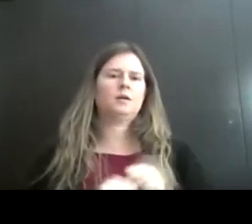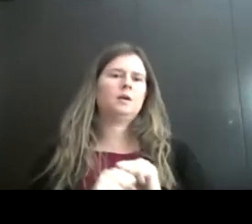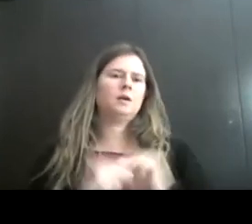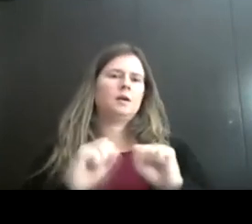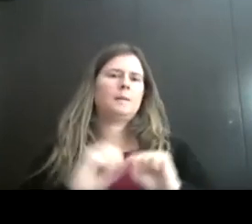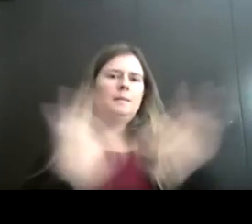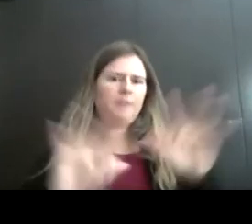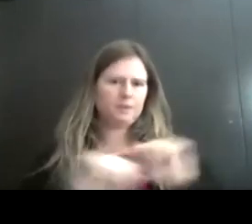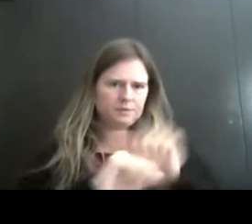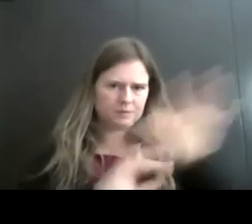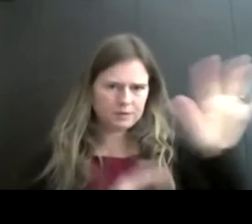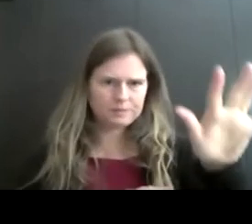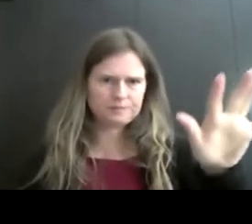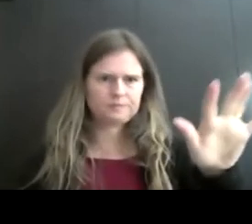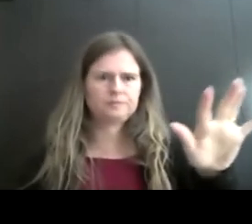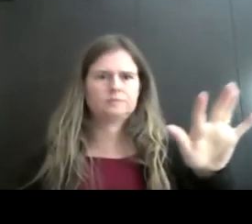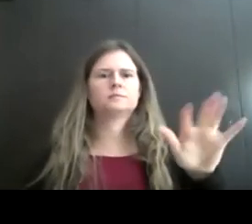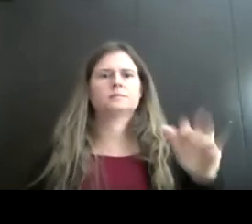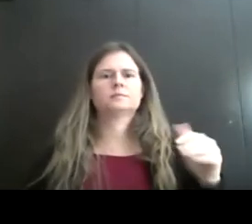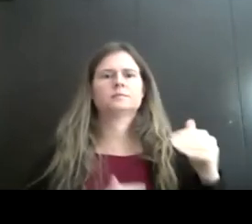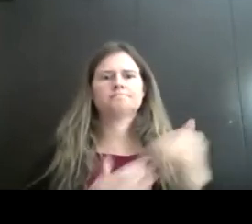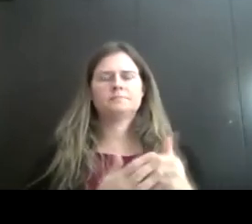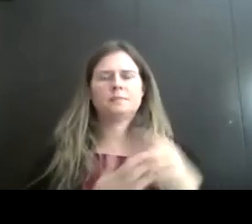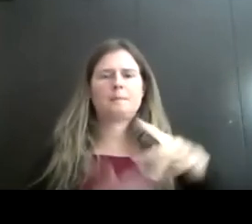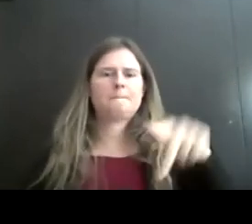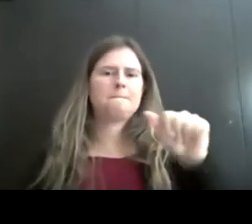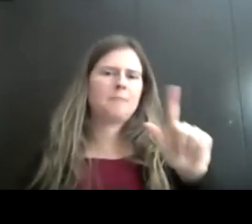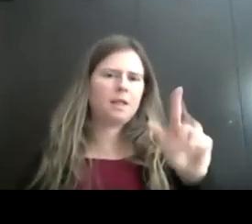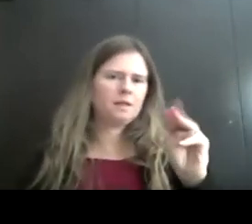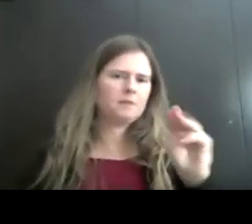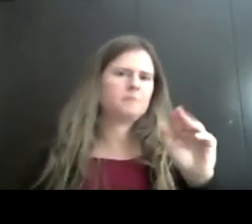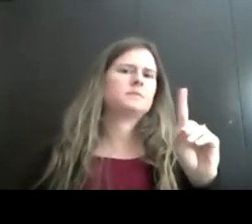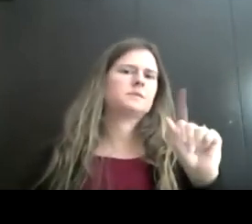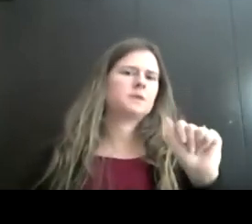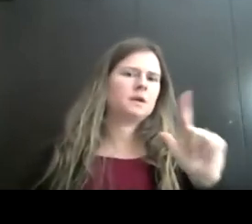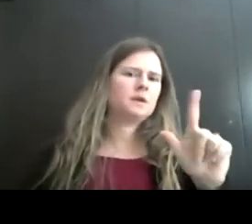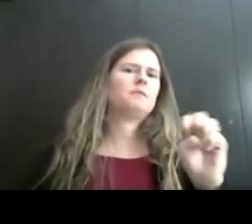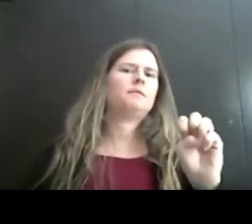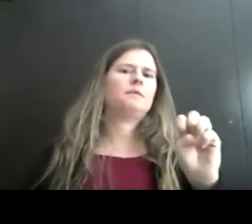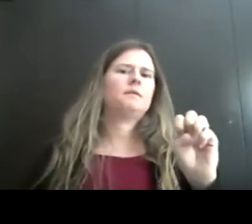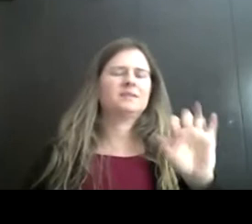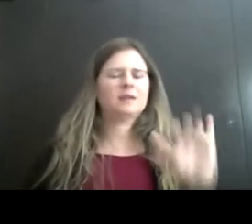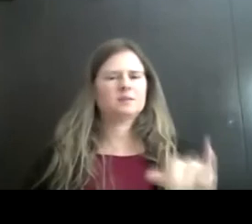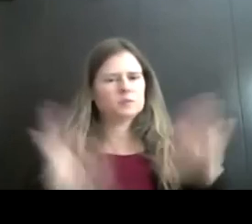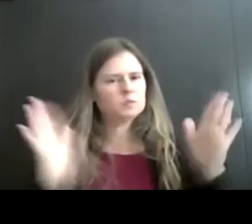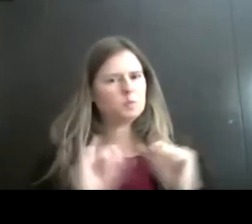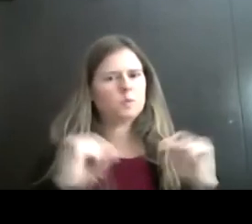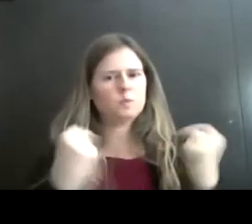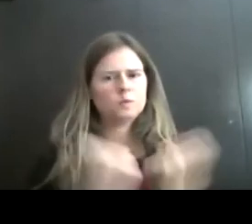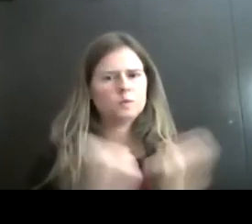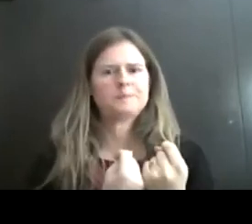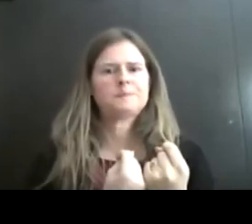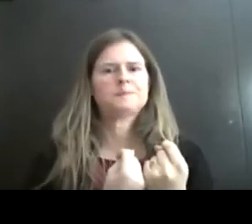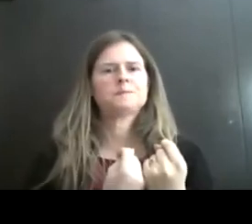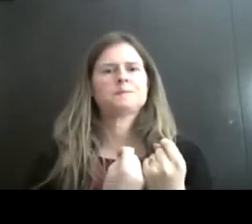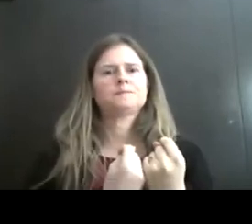Going out towards Gorman and out towards Palmdale and Lancaster. So we were a very small tribe. They estimate